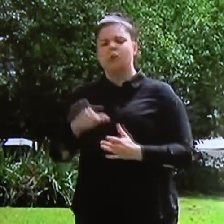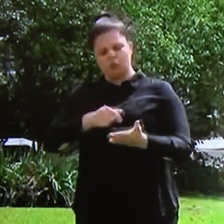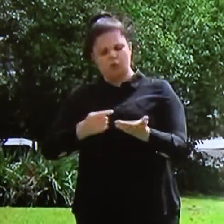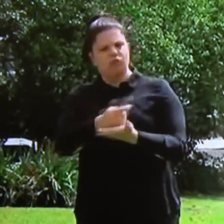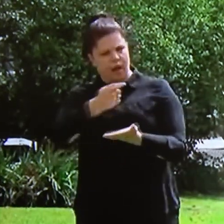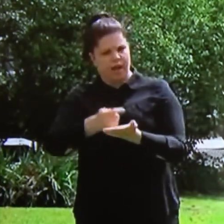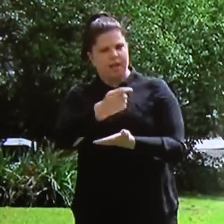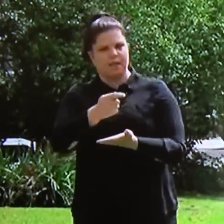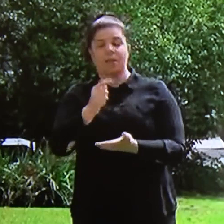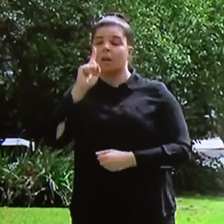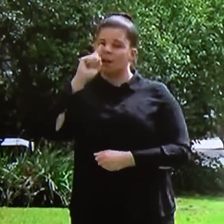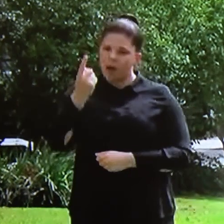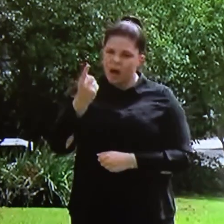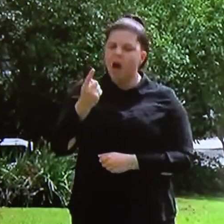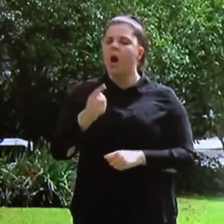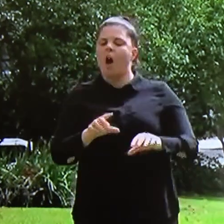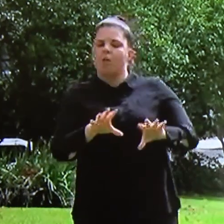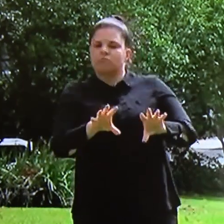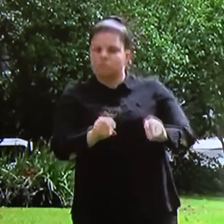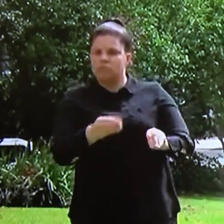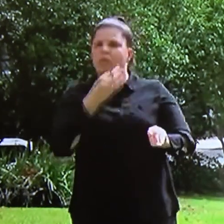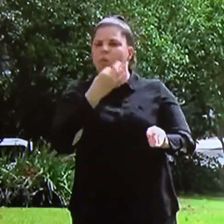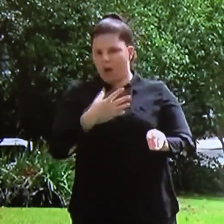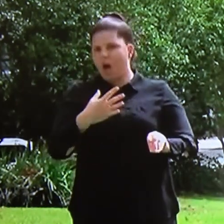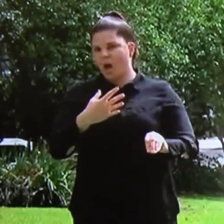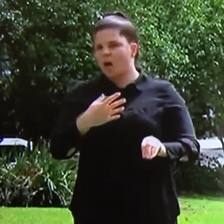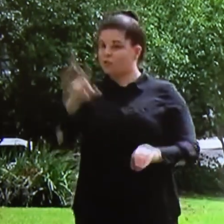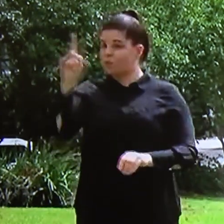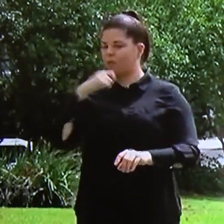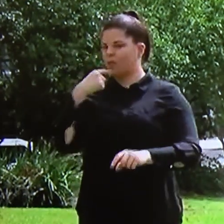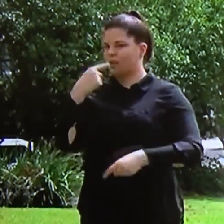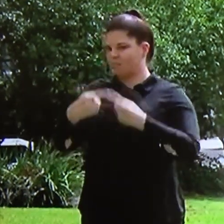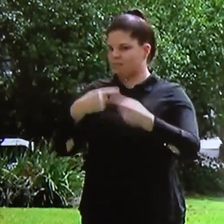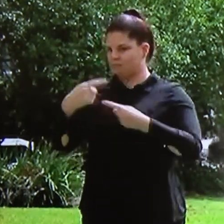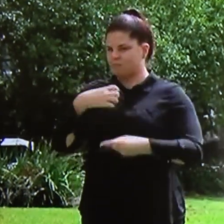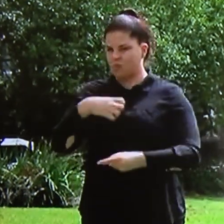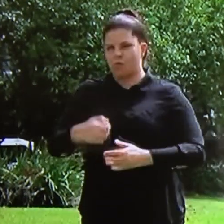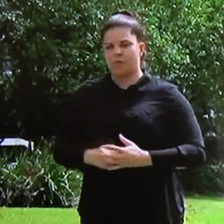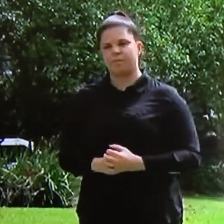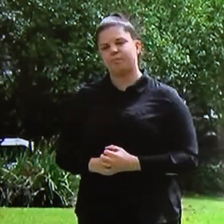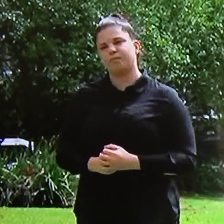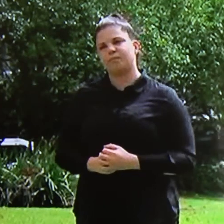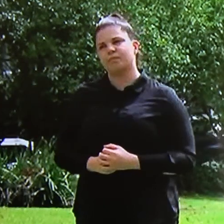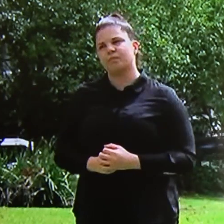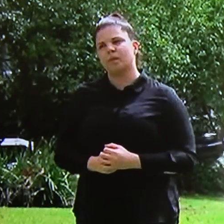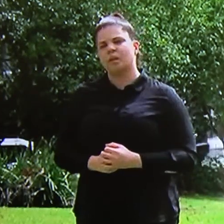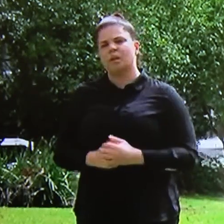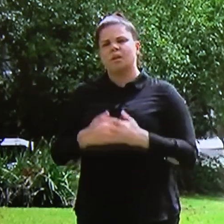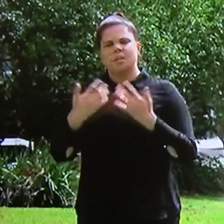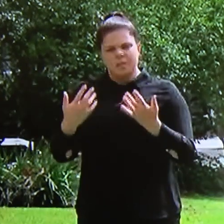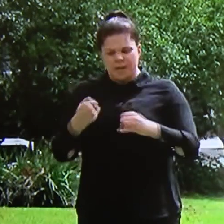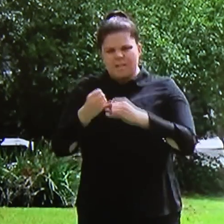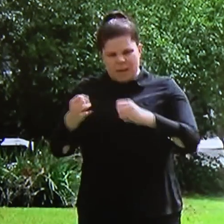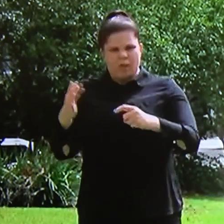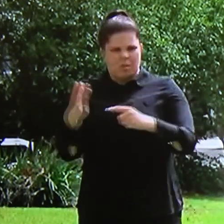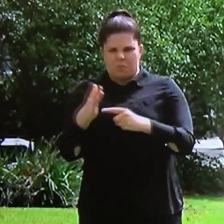paid. And these measures today go to the heart of that. I'd make the point that what is really